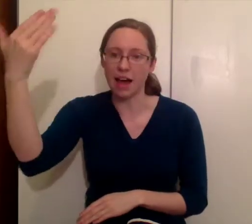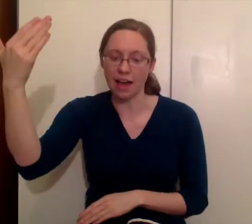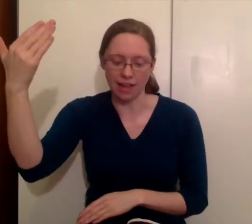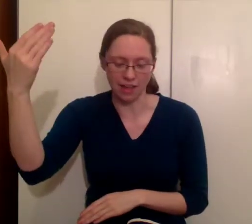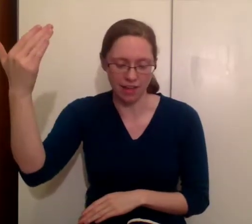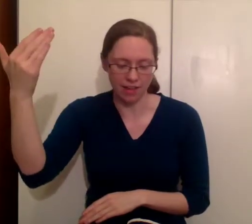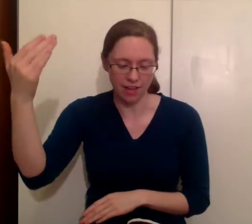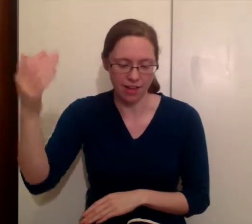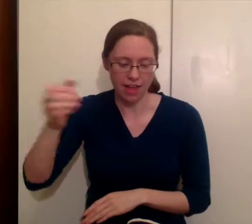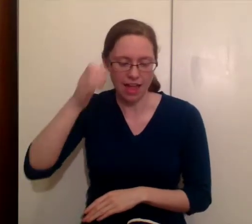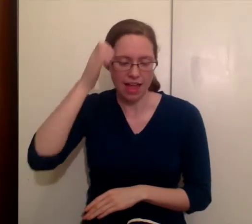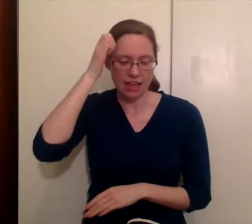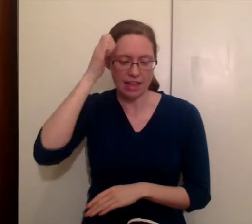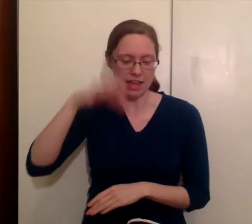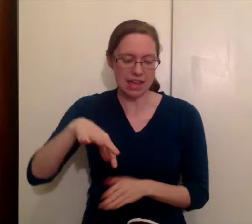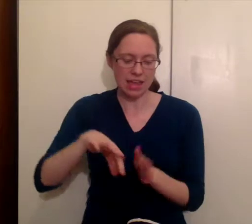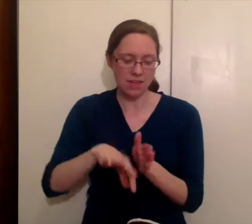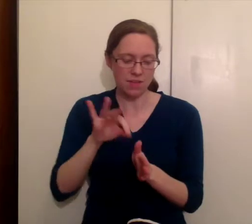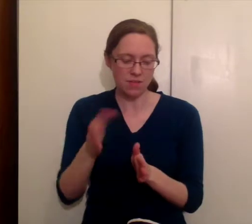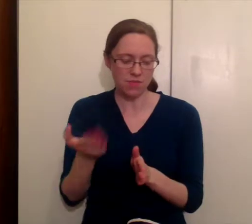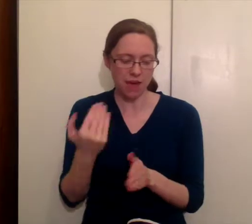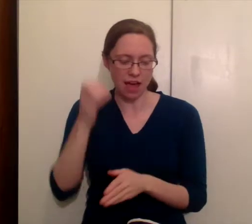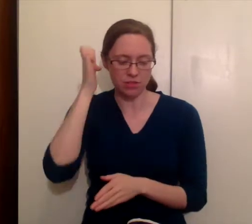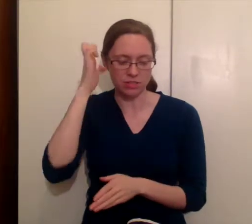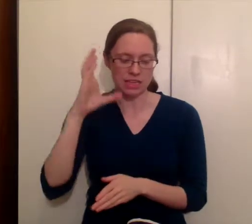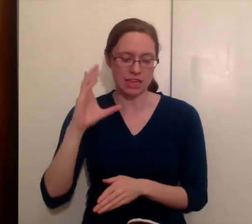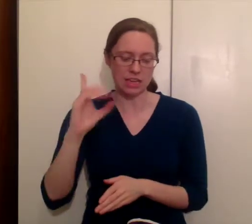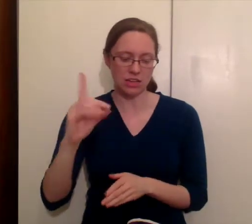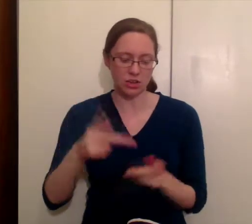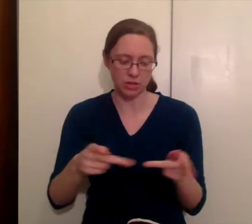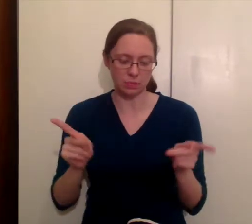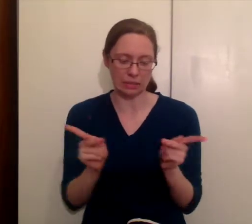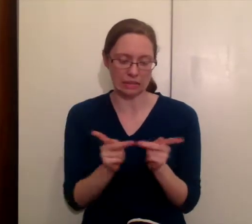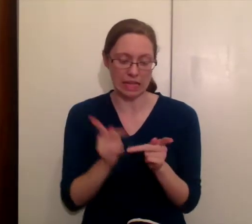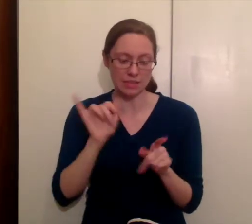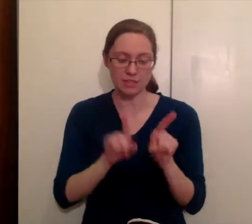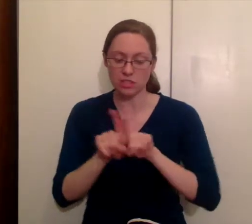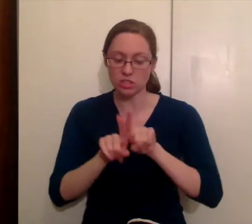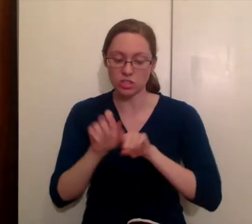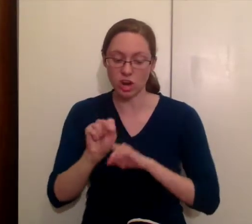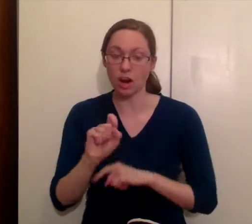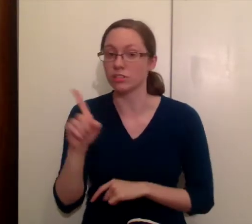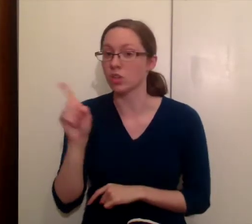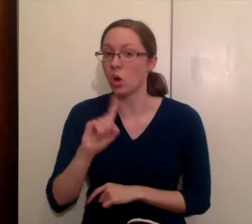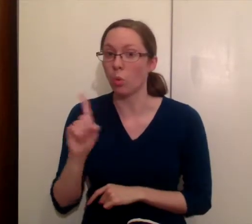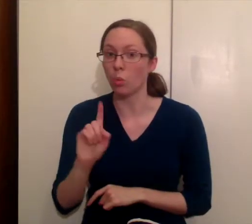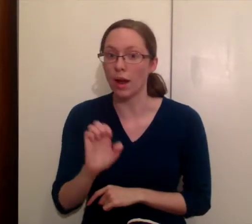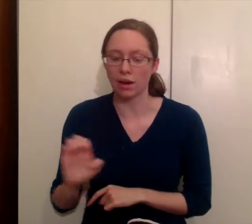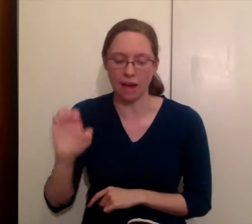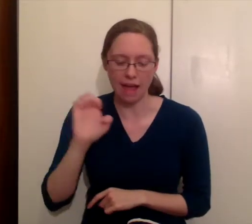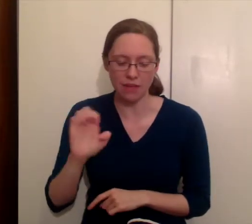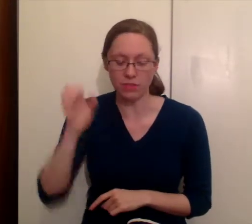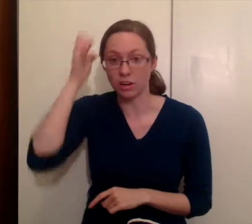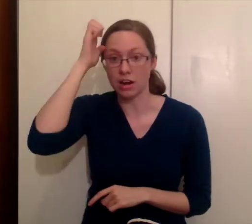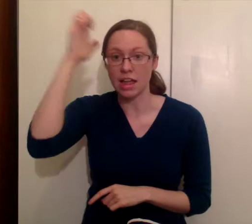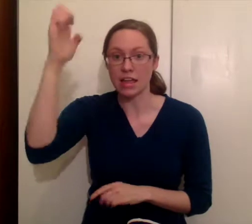sky. He found he could place the stars wherever